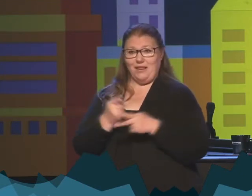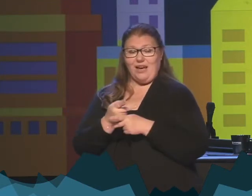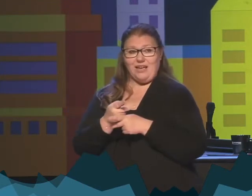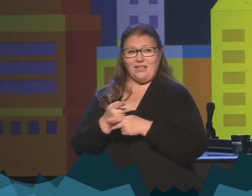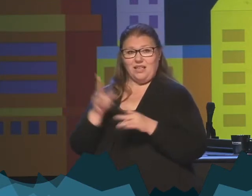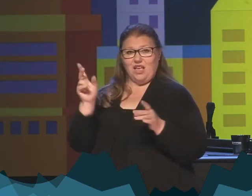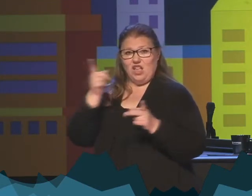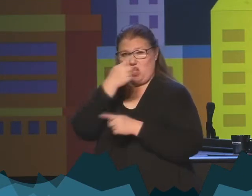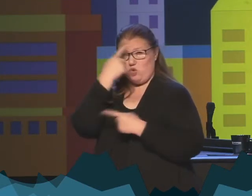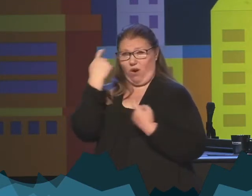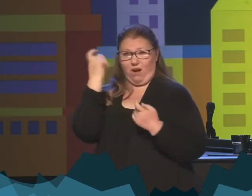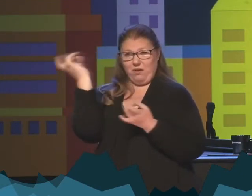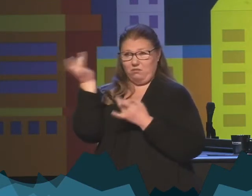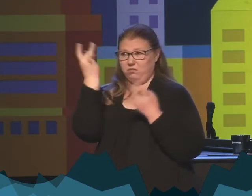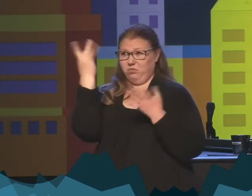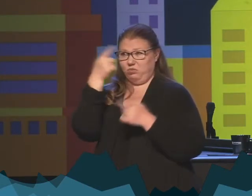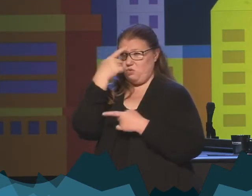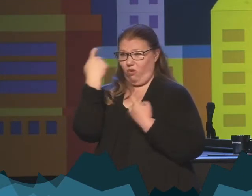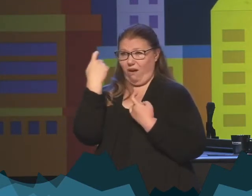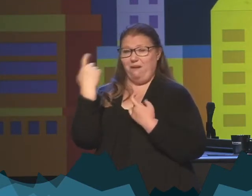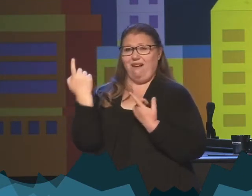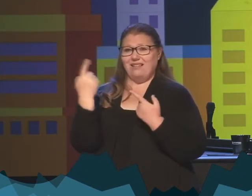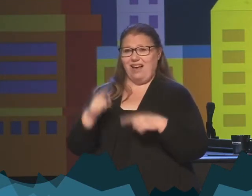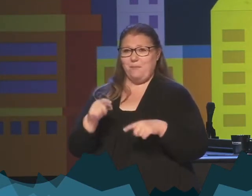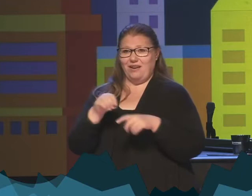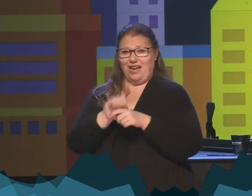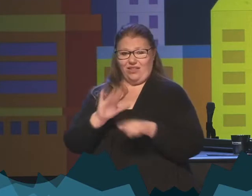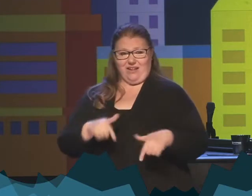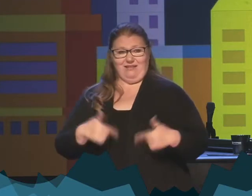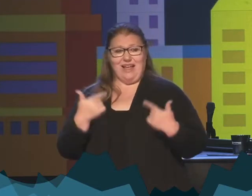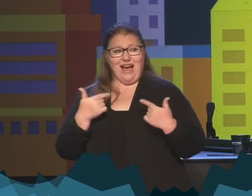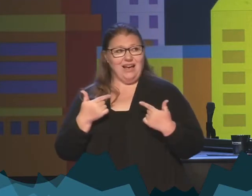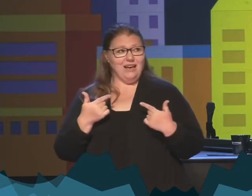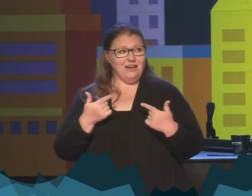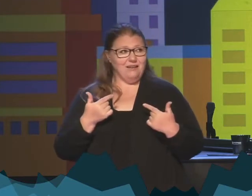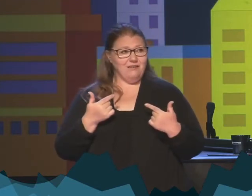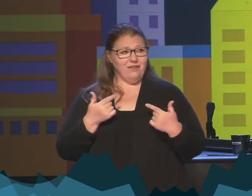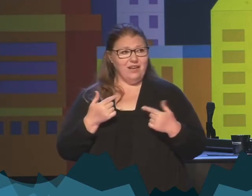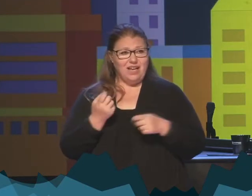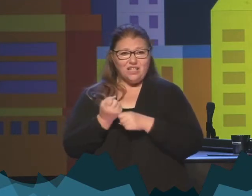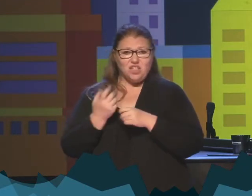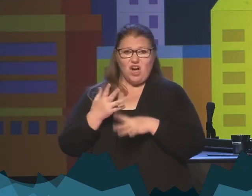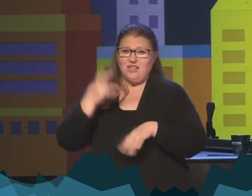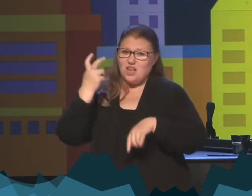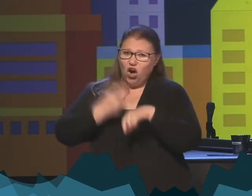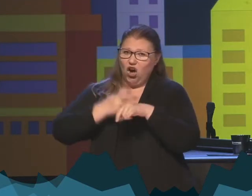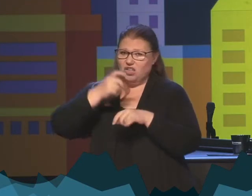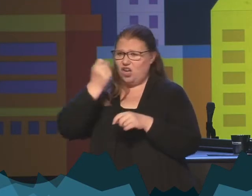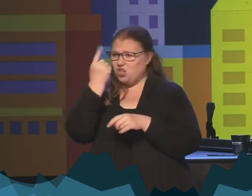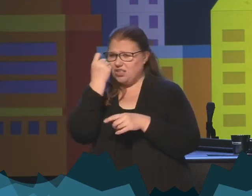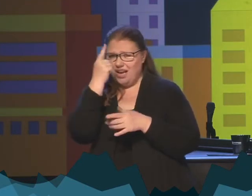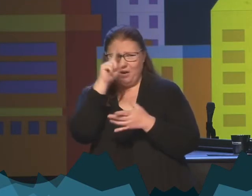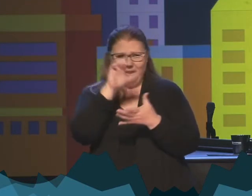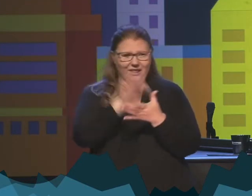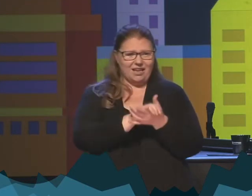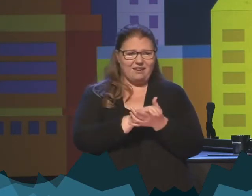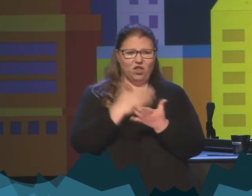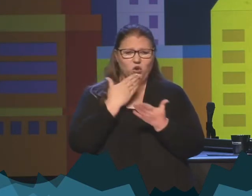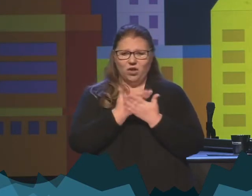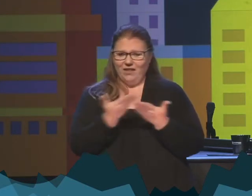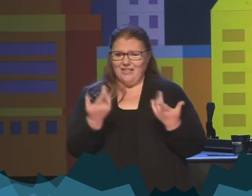has come into a person's life and it's almost made it completely difficult to understand or believe that there's goodness in the